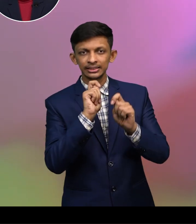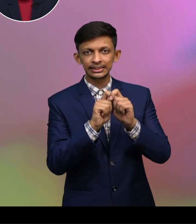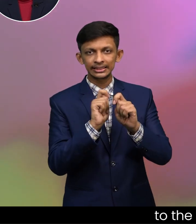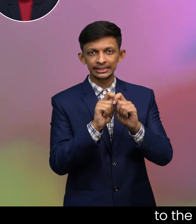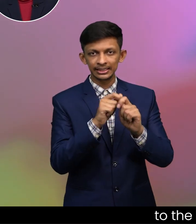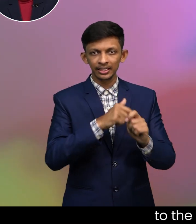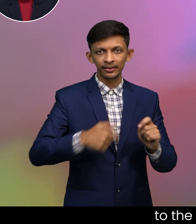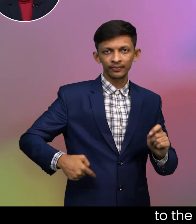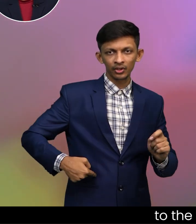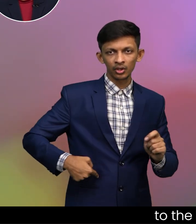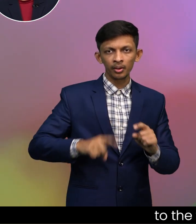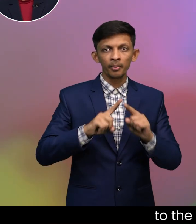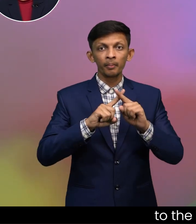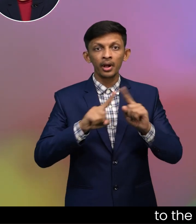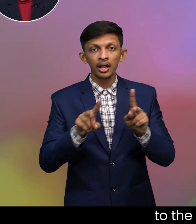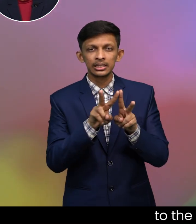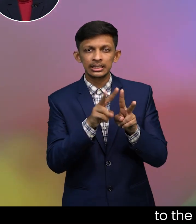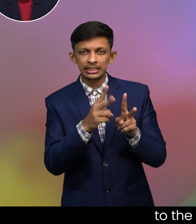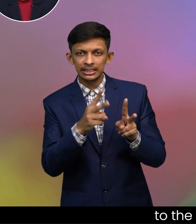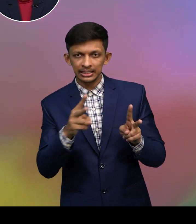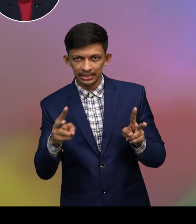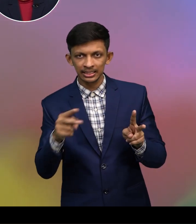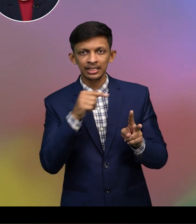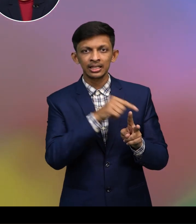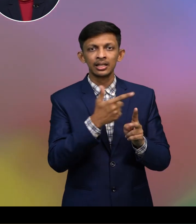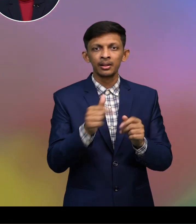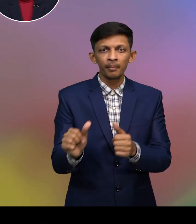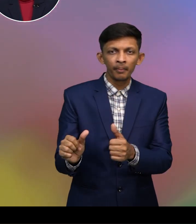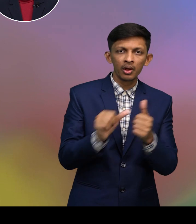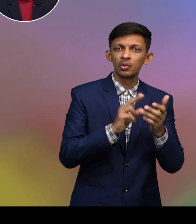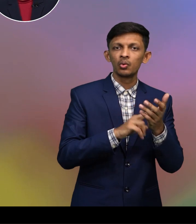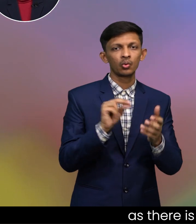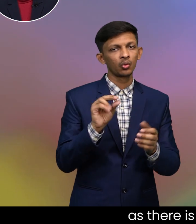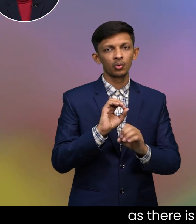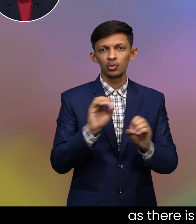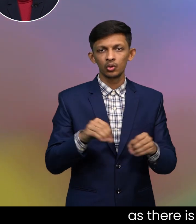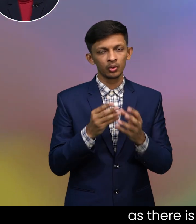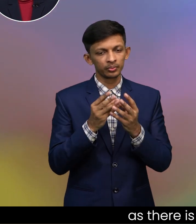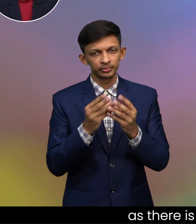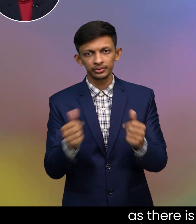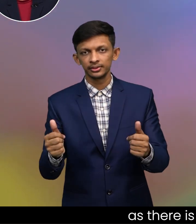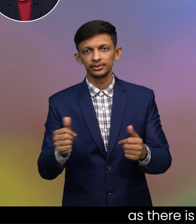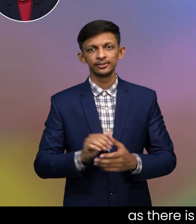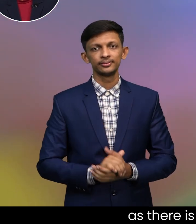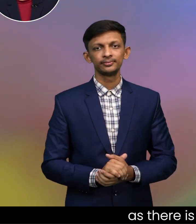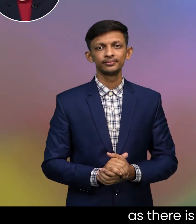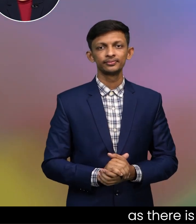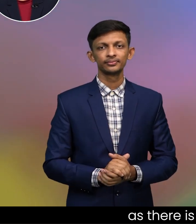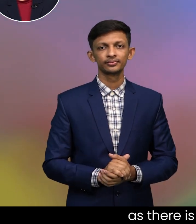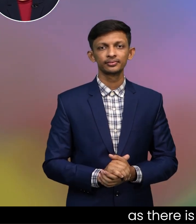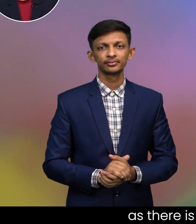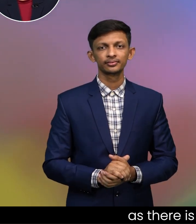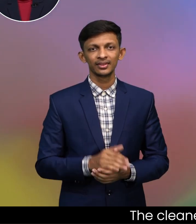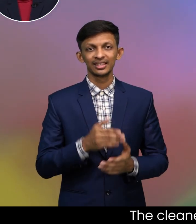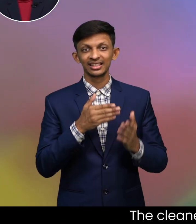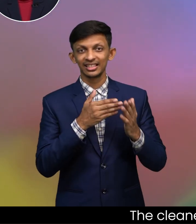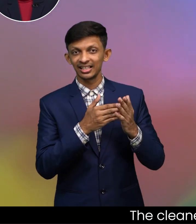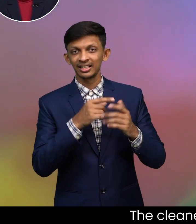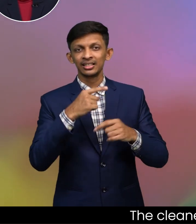except the nitrogenous wastes. The nitrogenous waste from blood enters